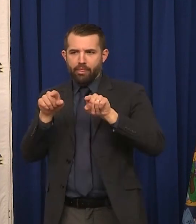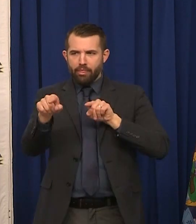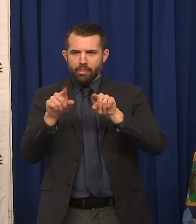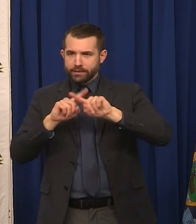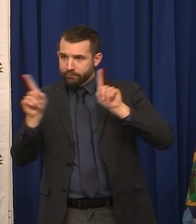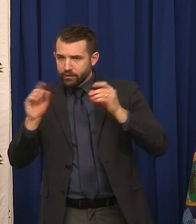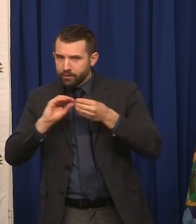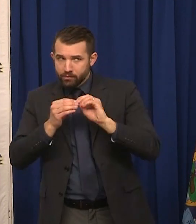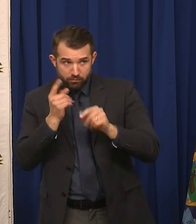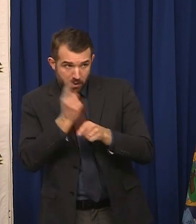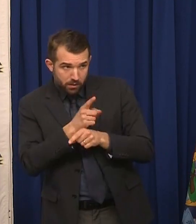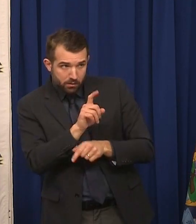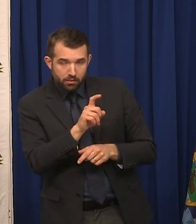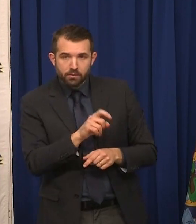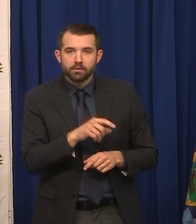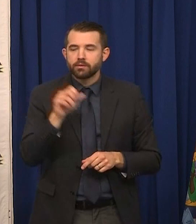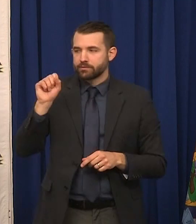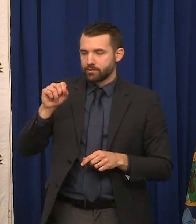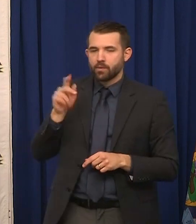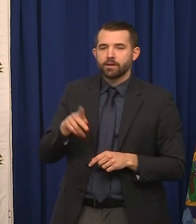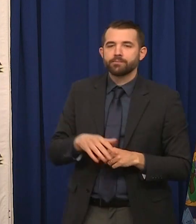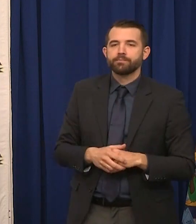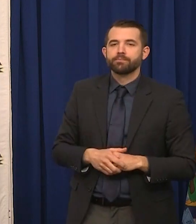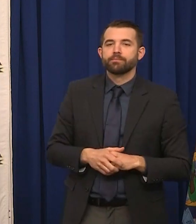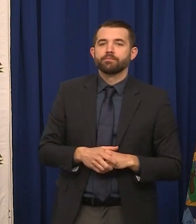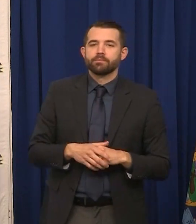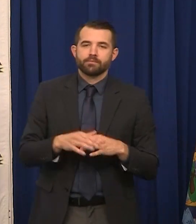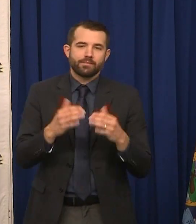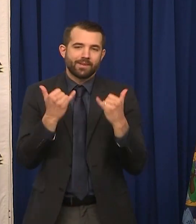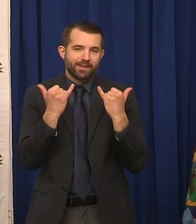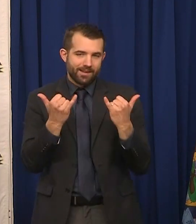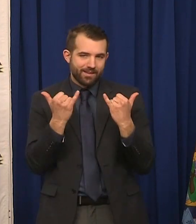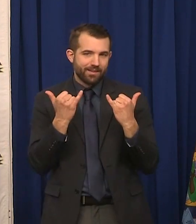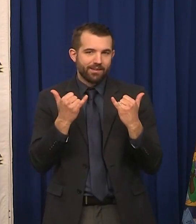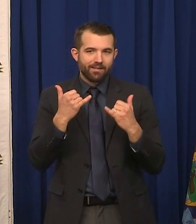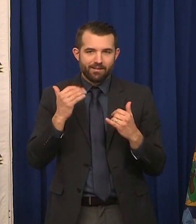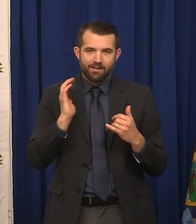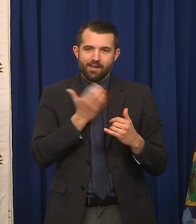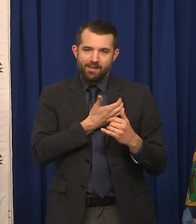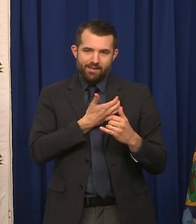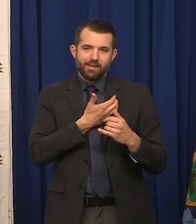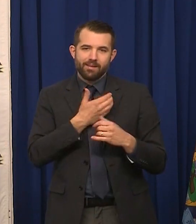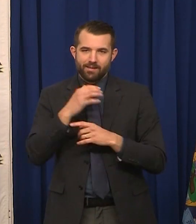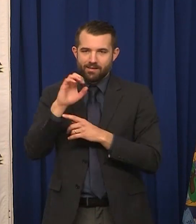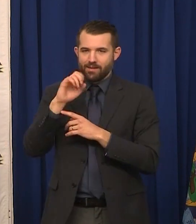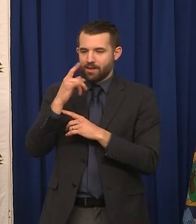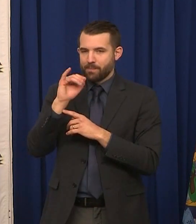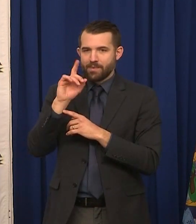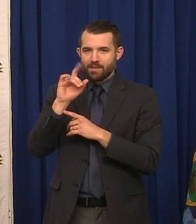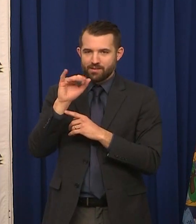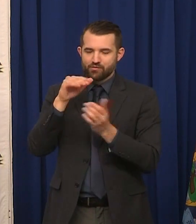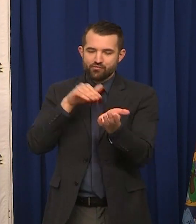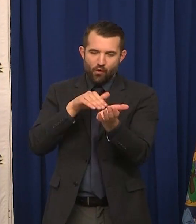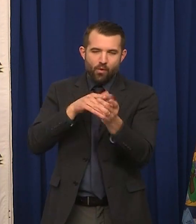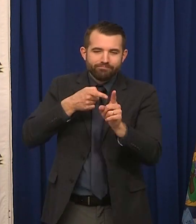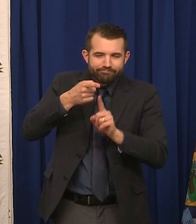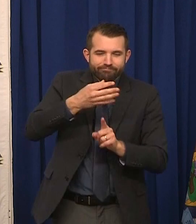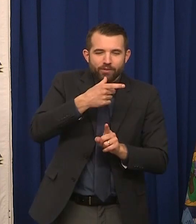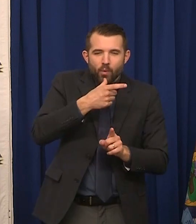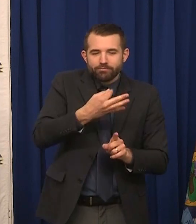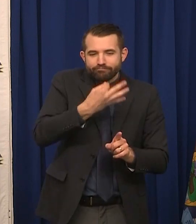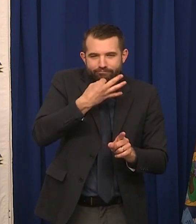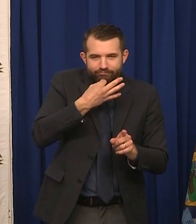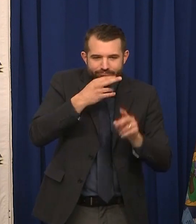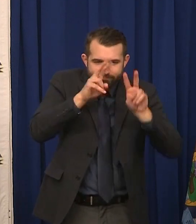okay. So that analysis is actually underway by our EPI team right now. In the beginning or in the middle phases of an outbreak,